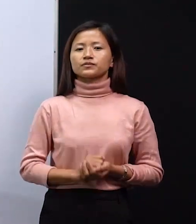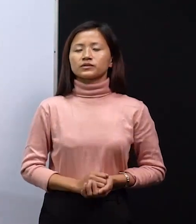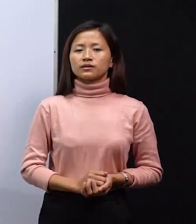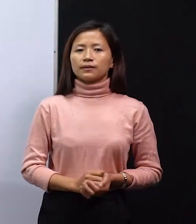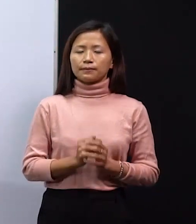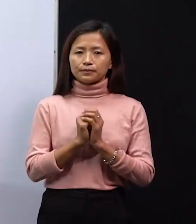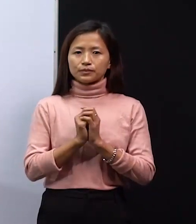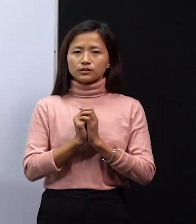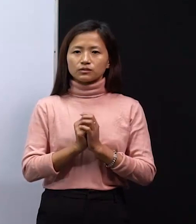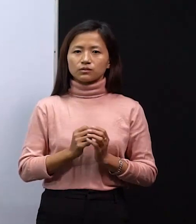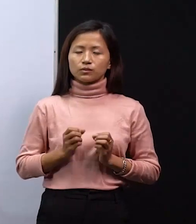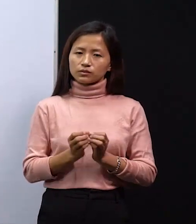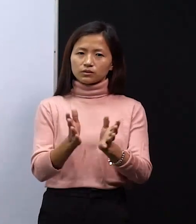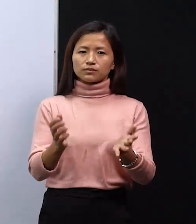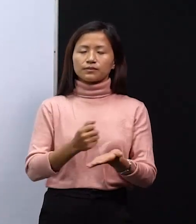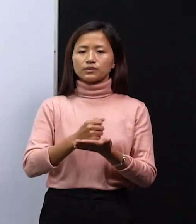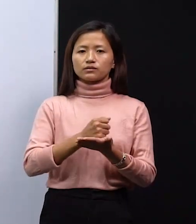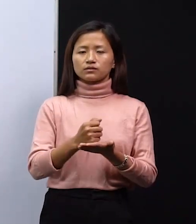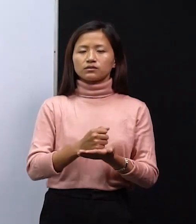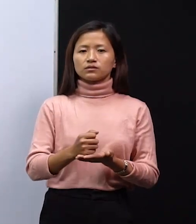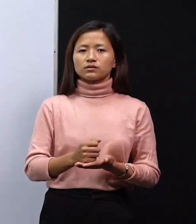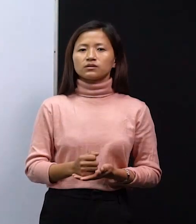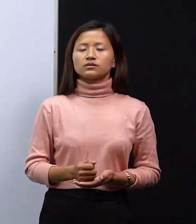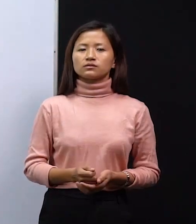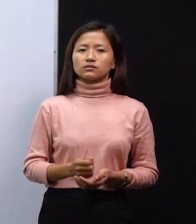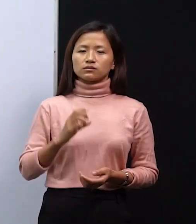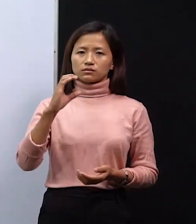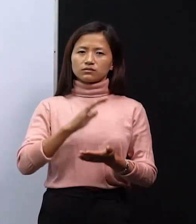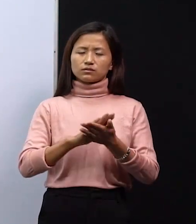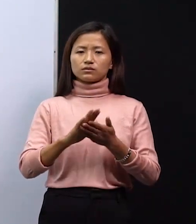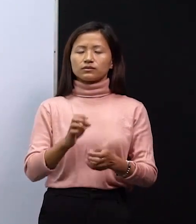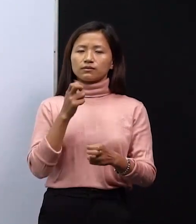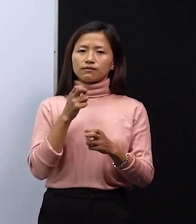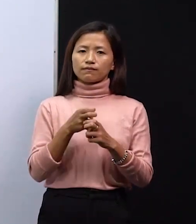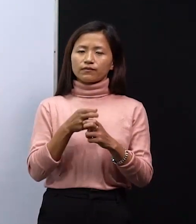please without practice this chapter is going to be tough